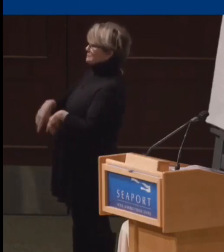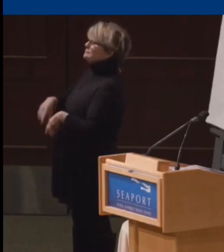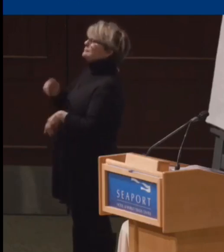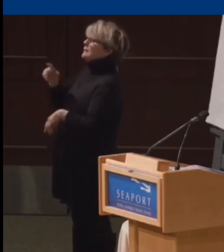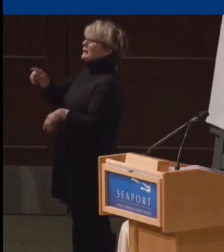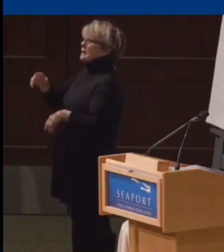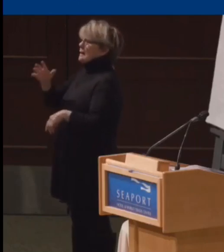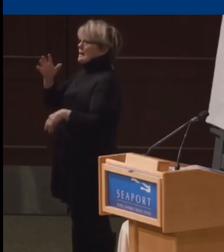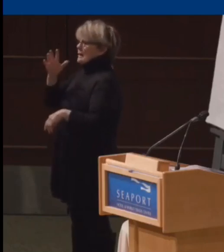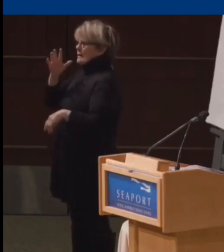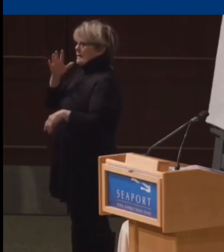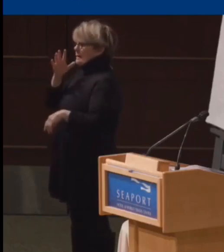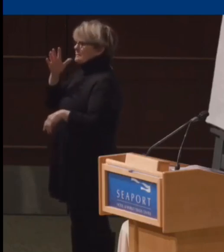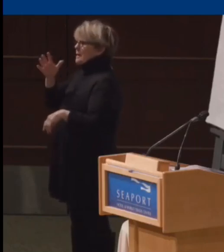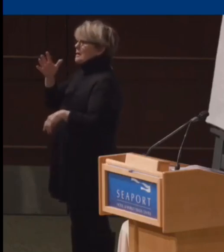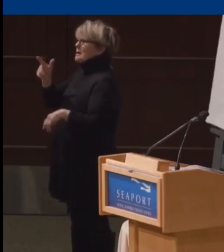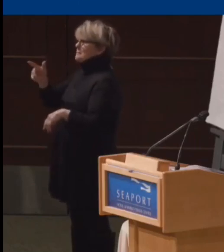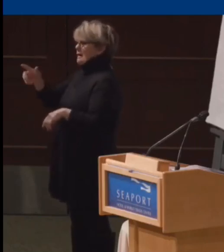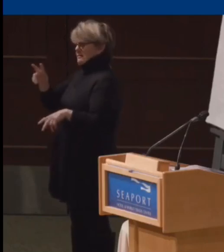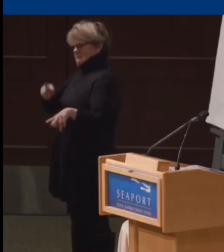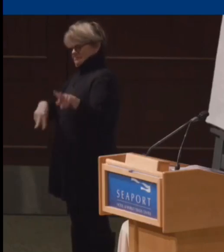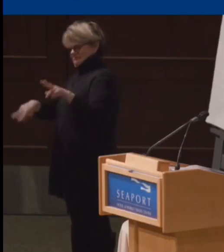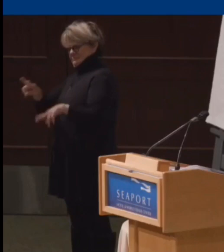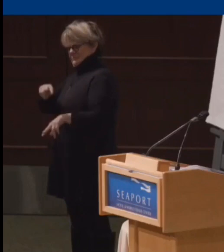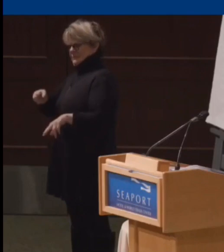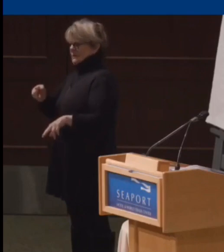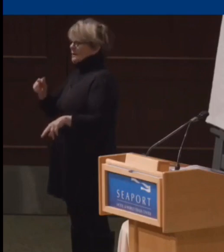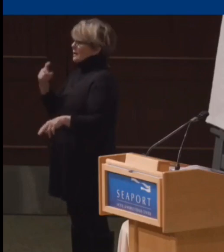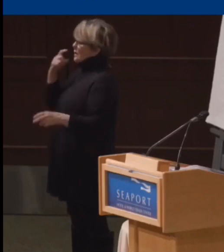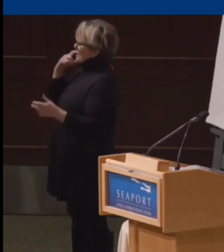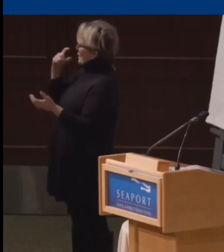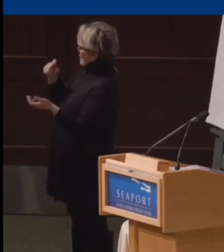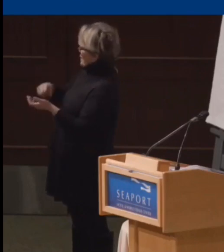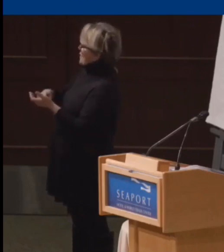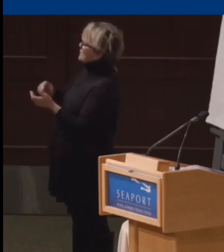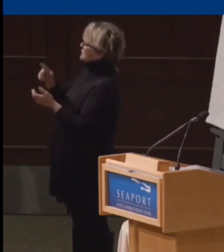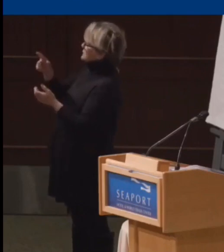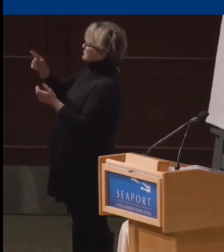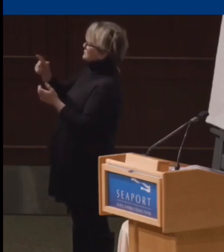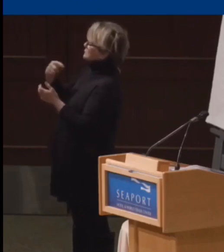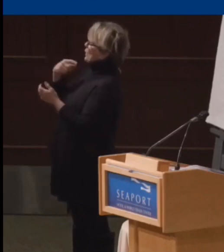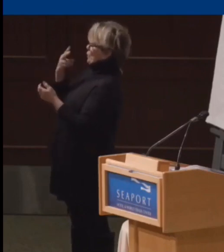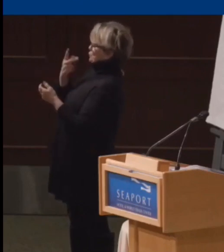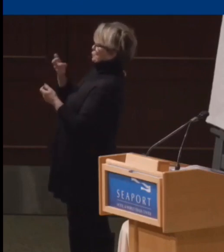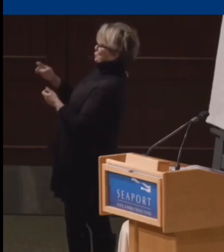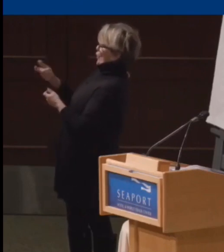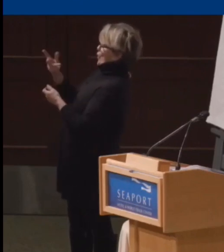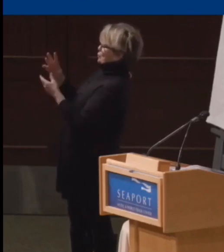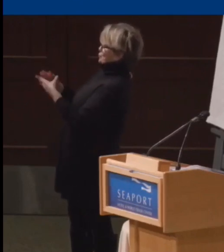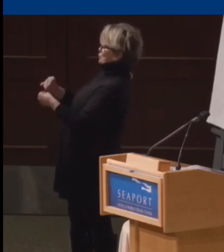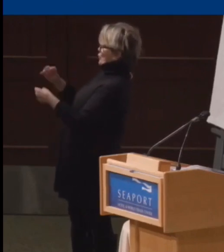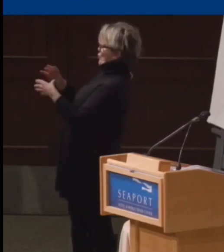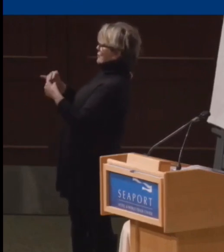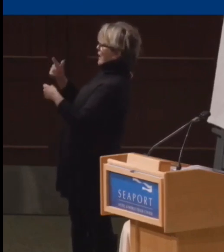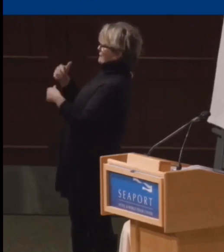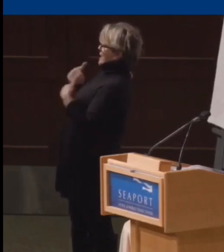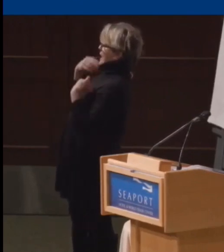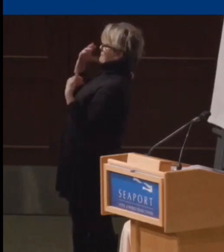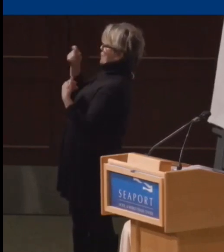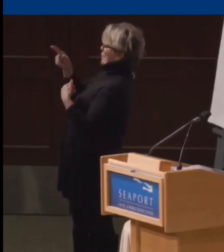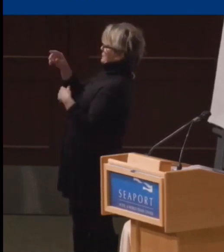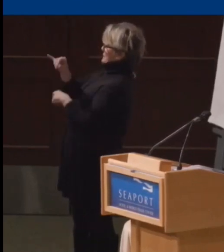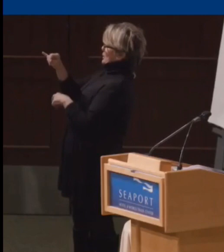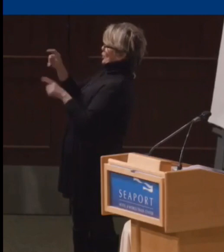was watching an autism awareness special one day, and she saw the story of a young boy who shared several traits with me.